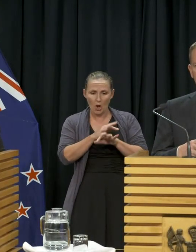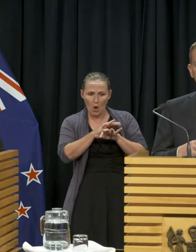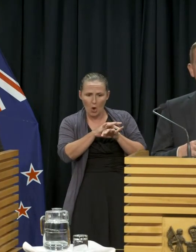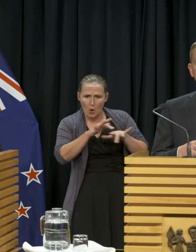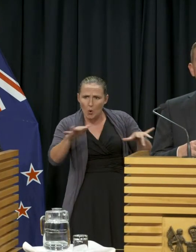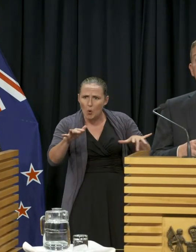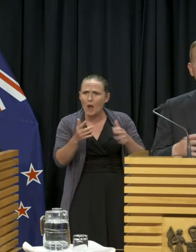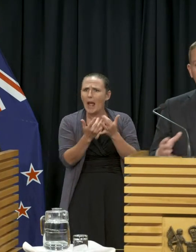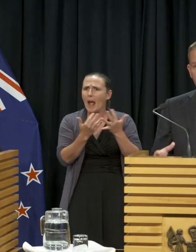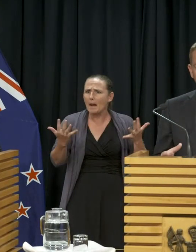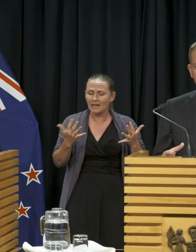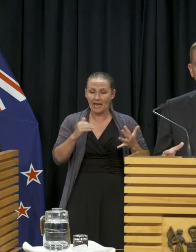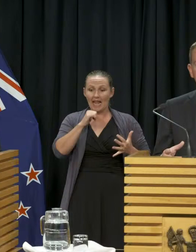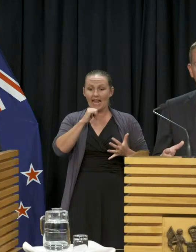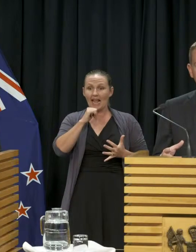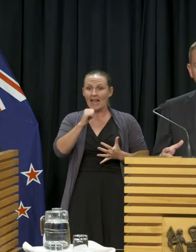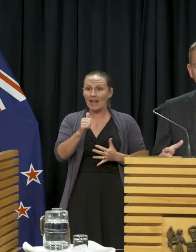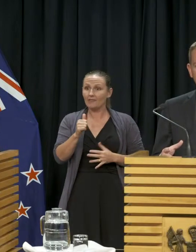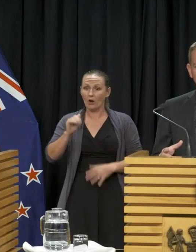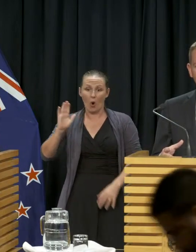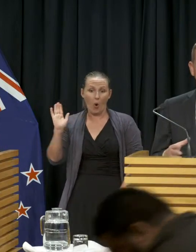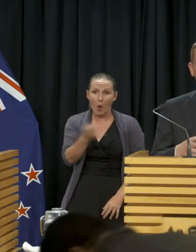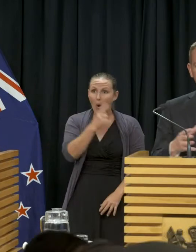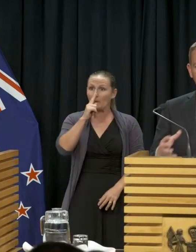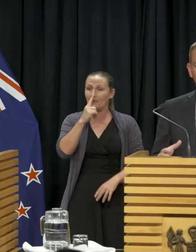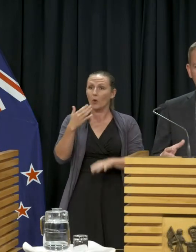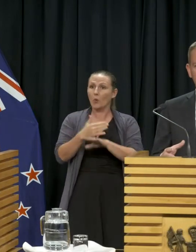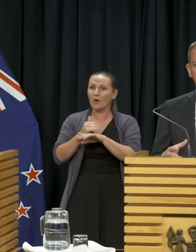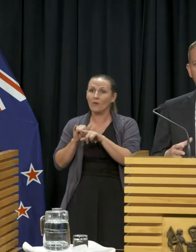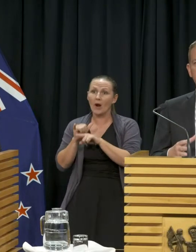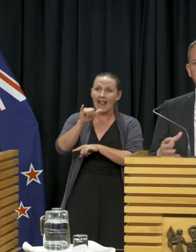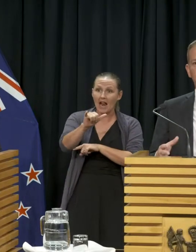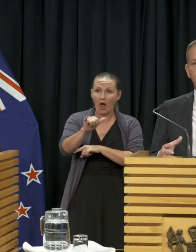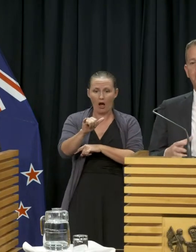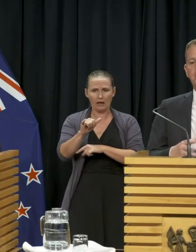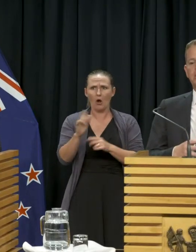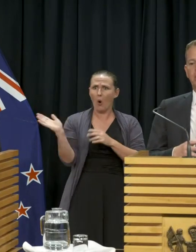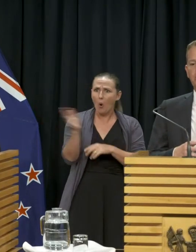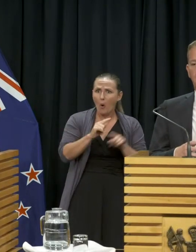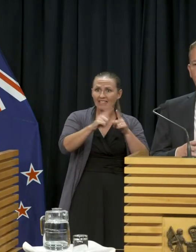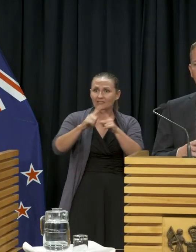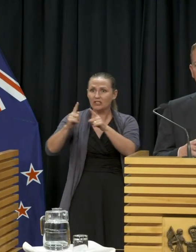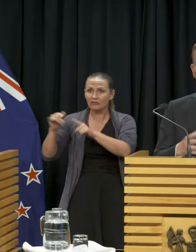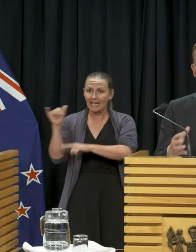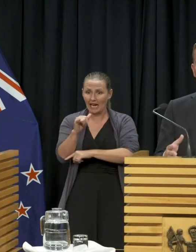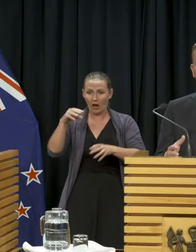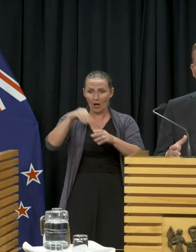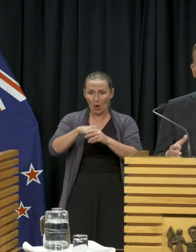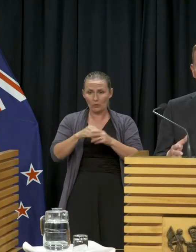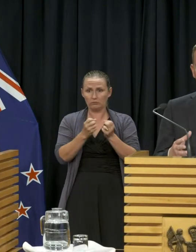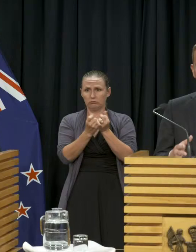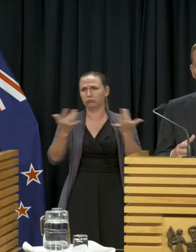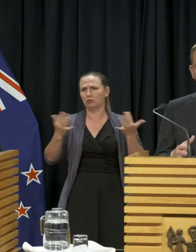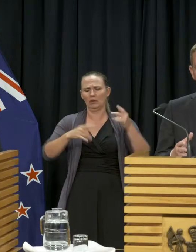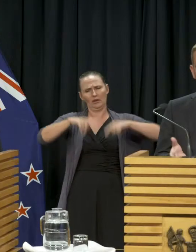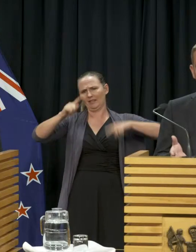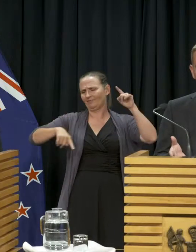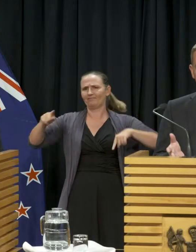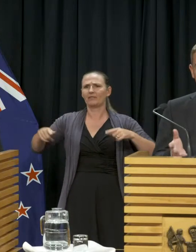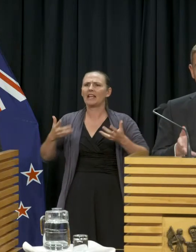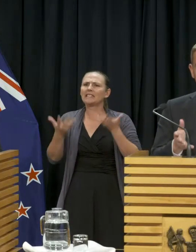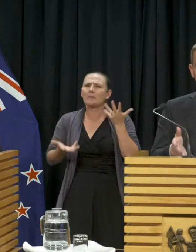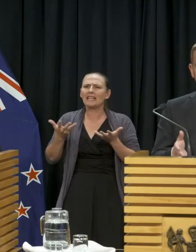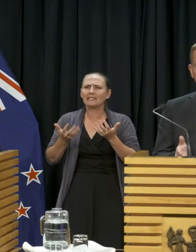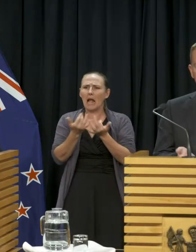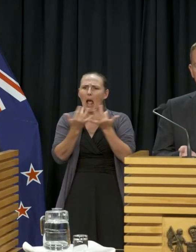So if you're counting everybody who works for an airline, for example, and is it all of the airlines and so on. So we can provide a bit more information